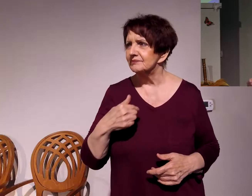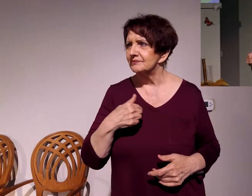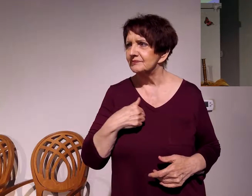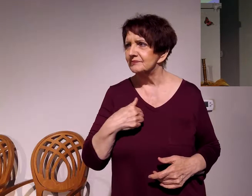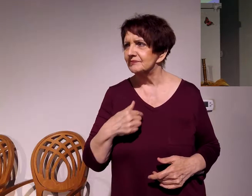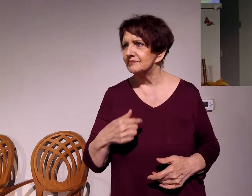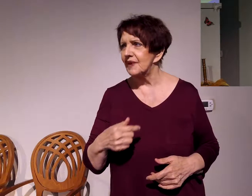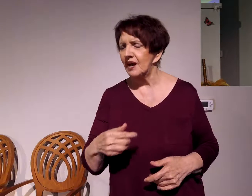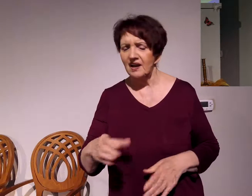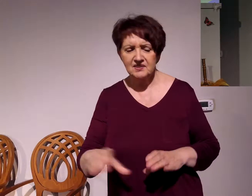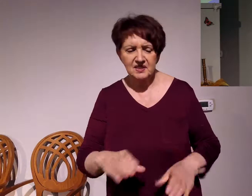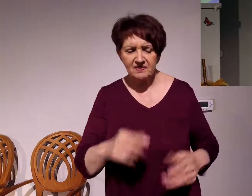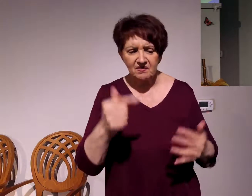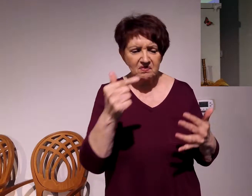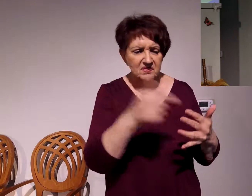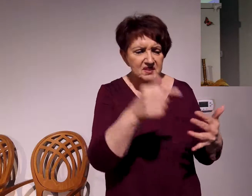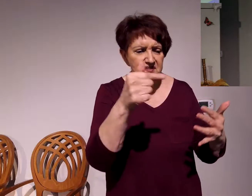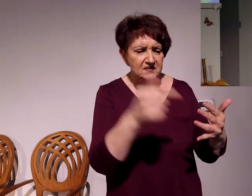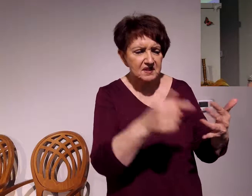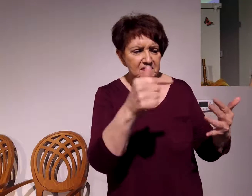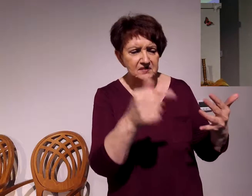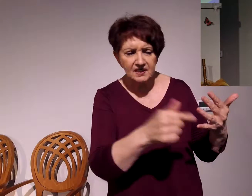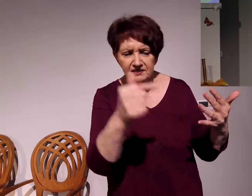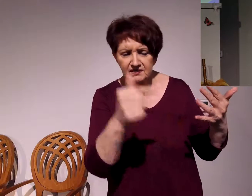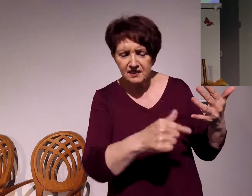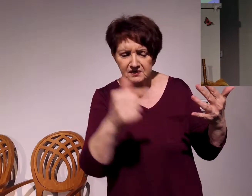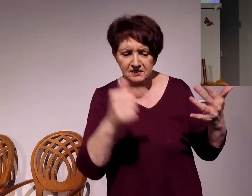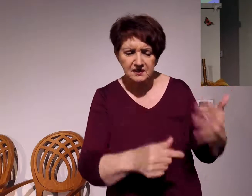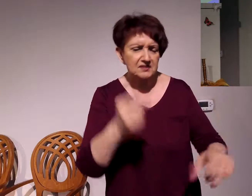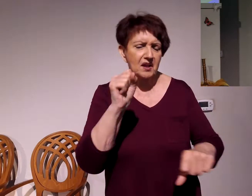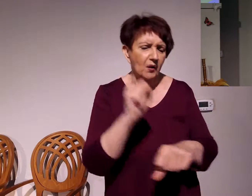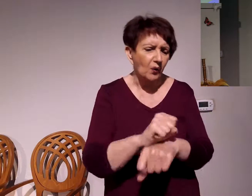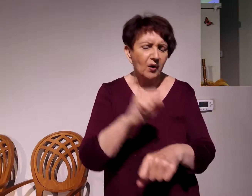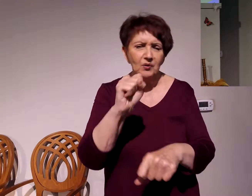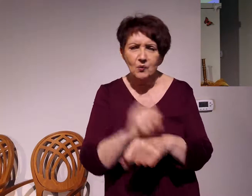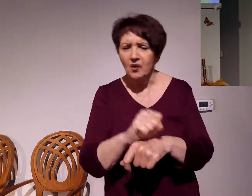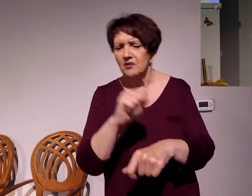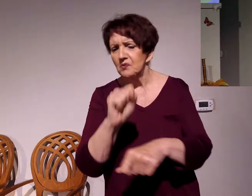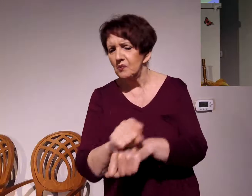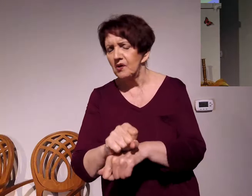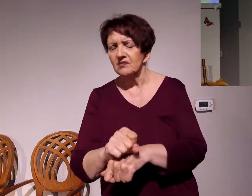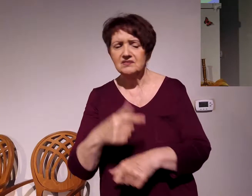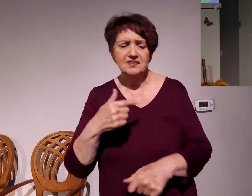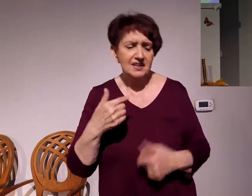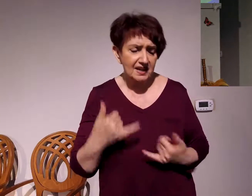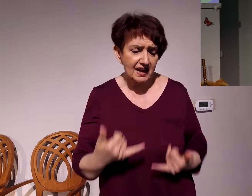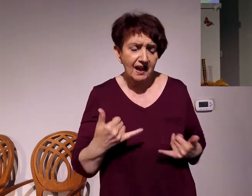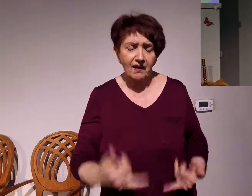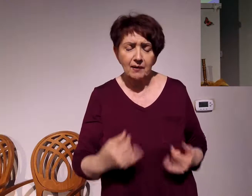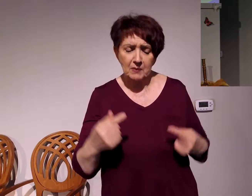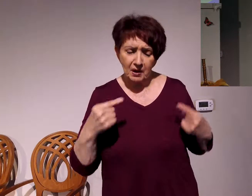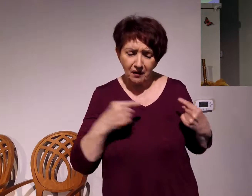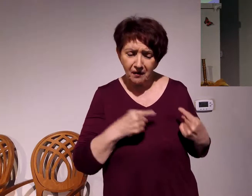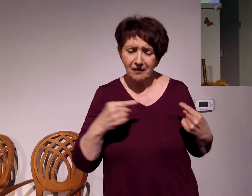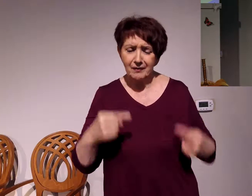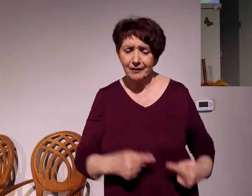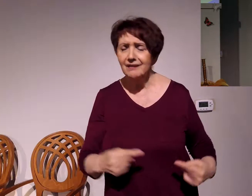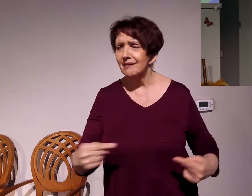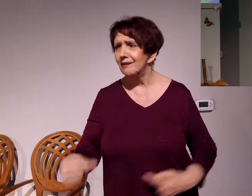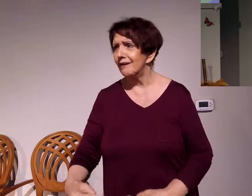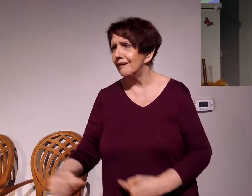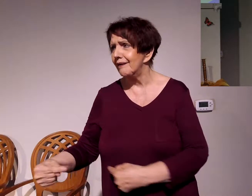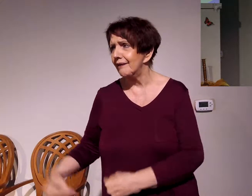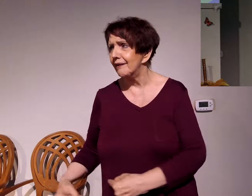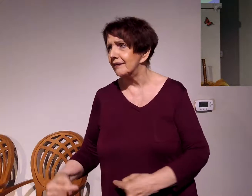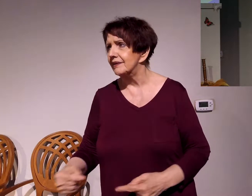And I did this, and I used the chainsaw, and I'm just aching all over. Do you know what I said right